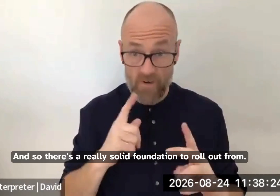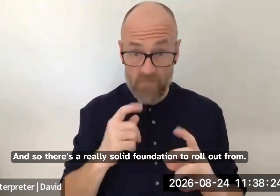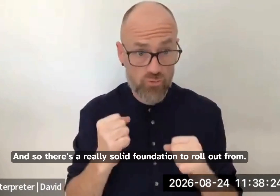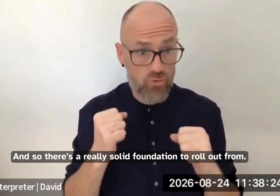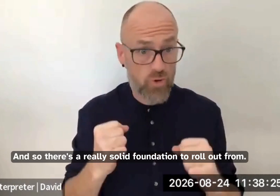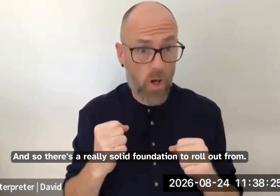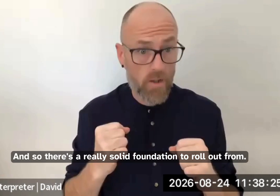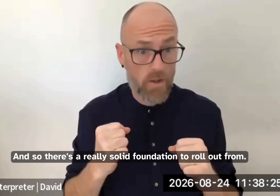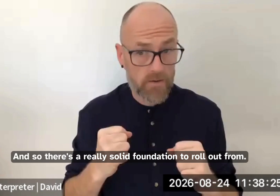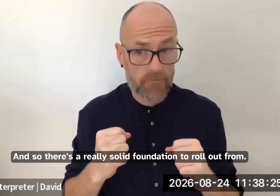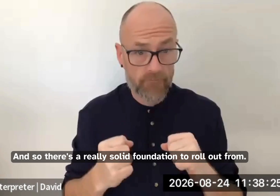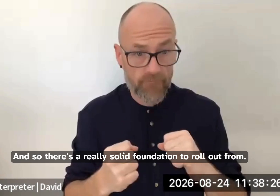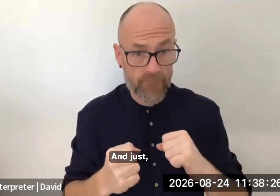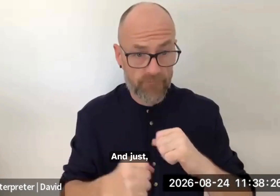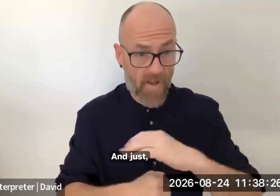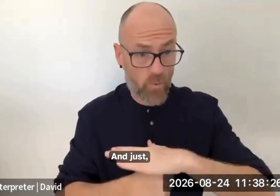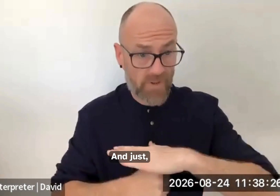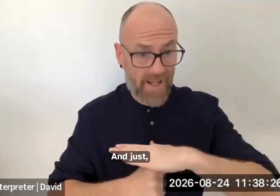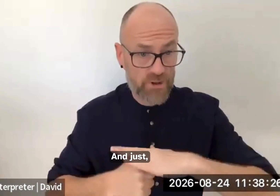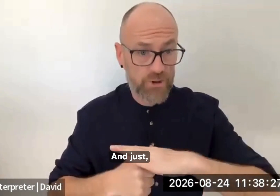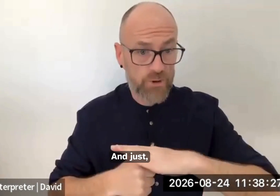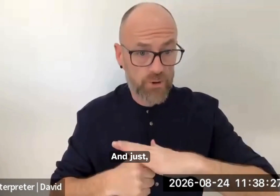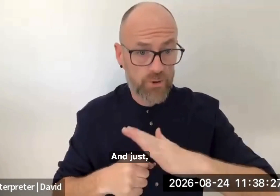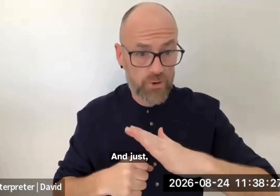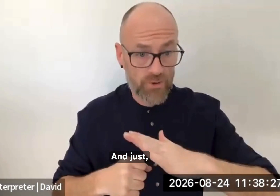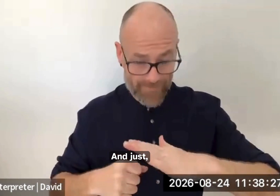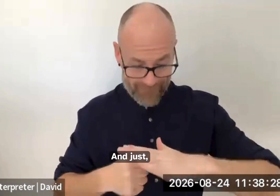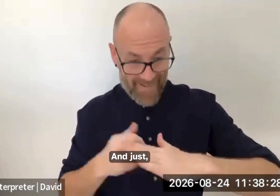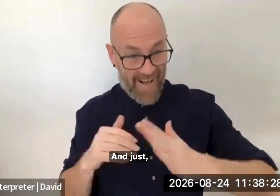foundation to roll out from. And